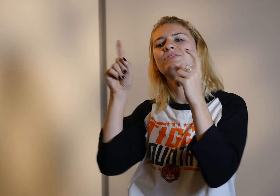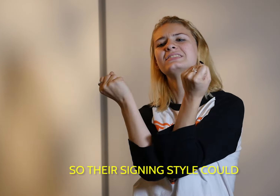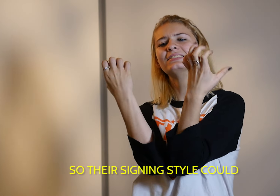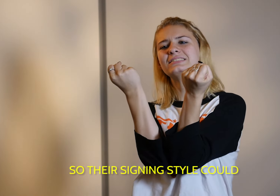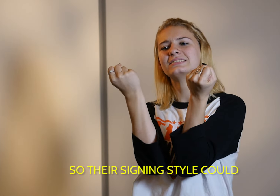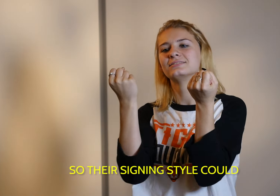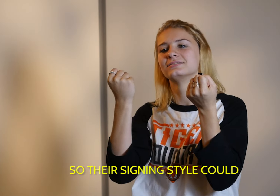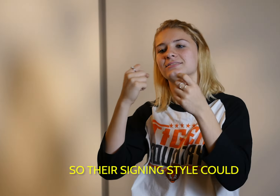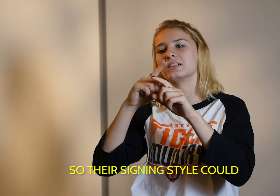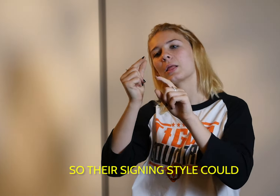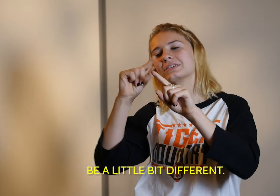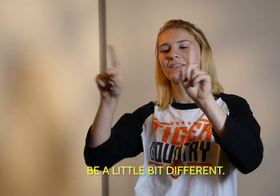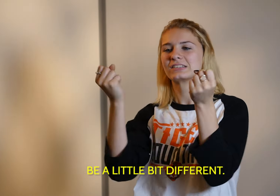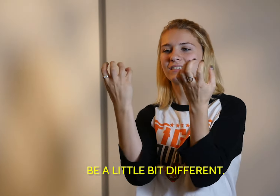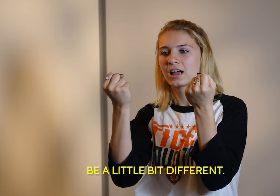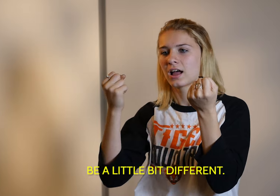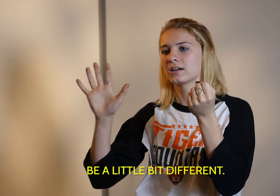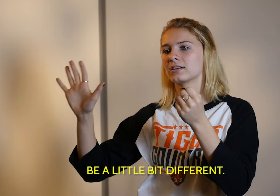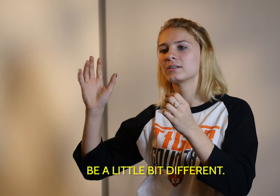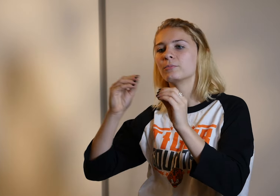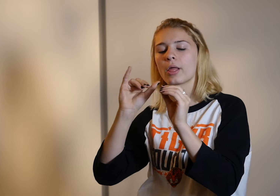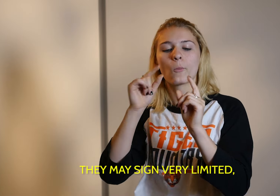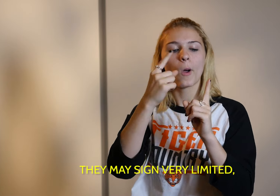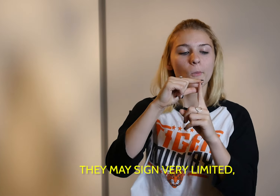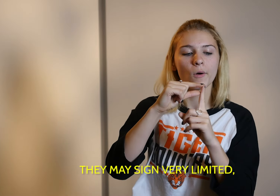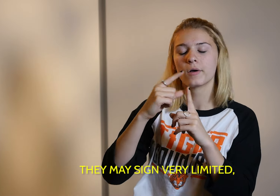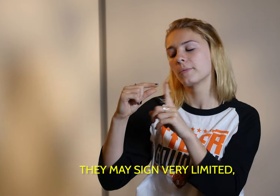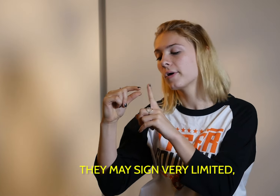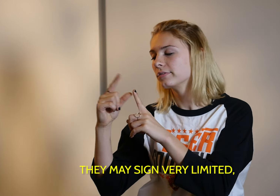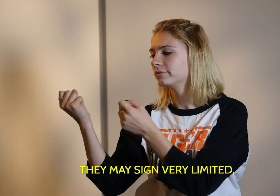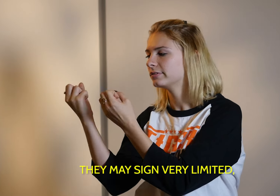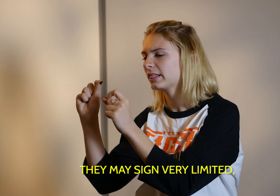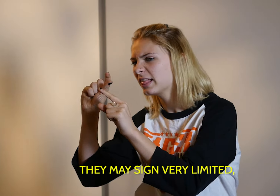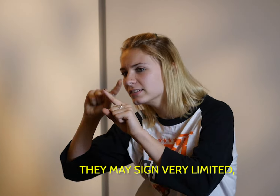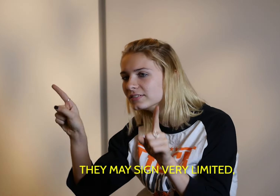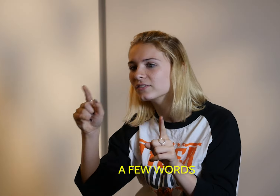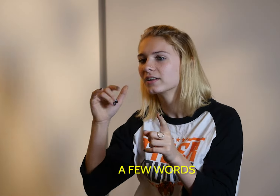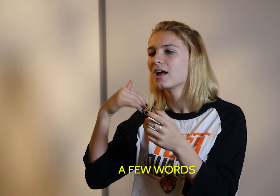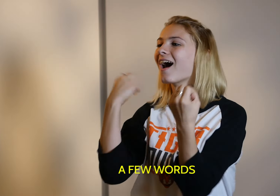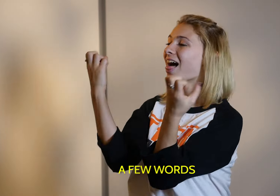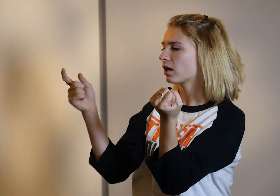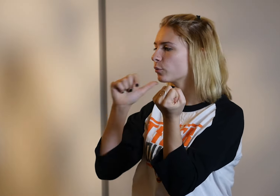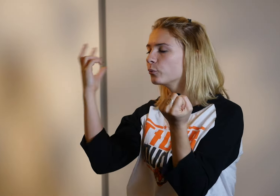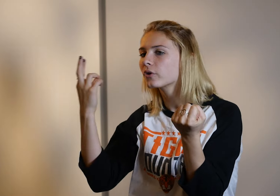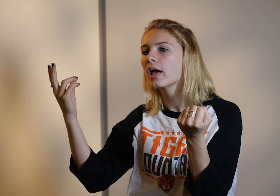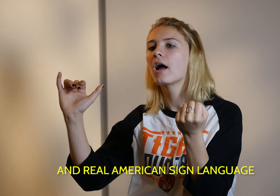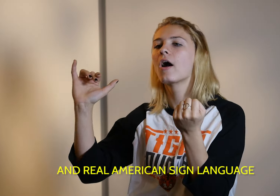So their signing style could be different. They may sign just very limited, a few words. And